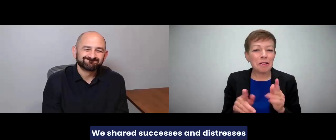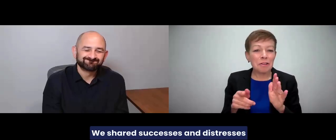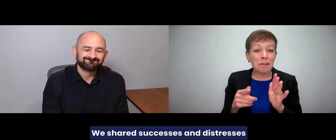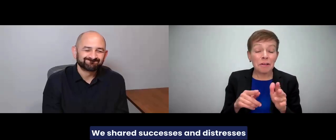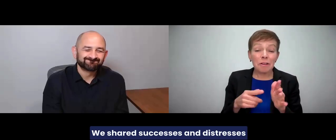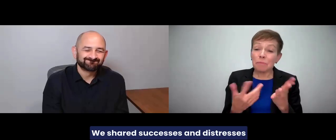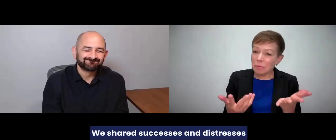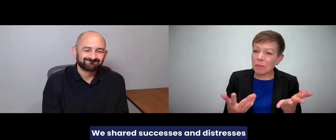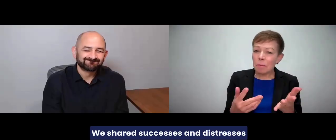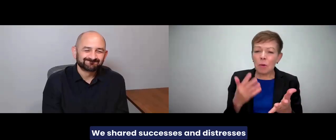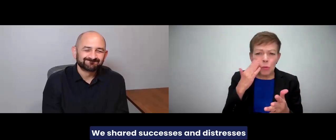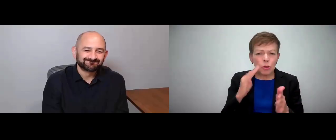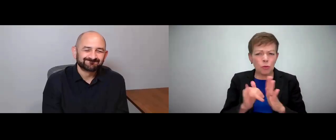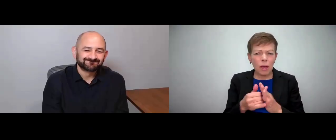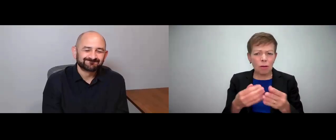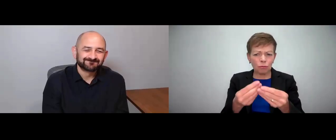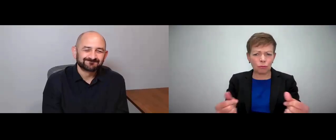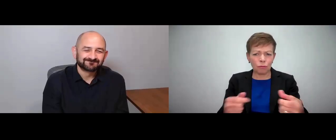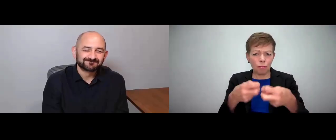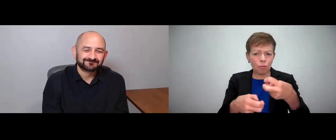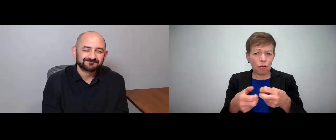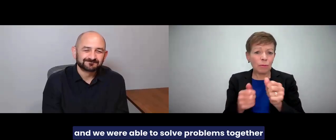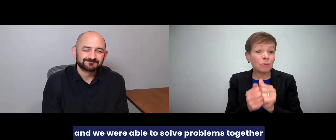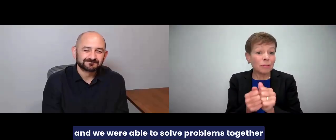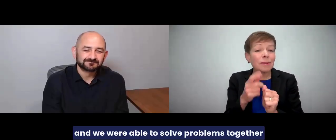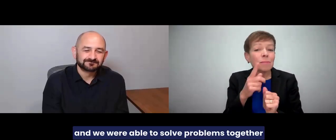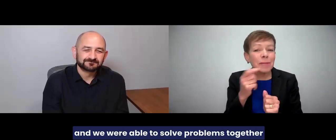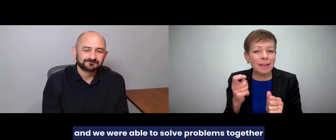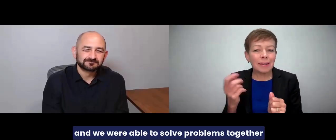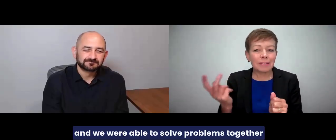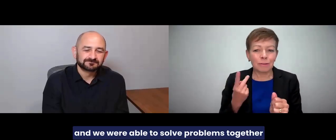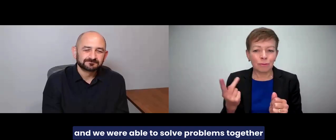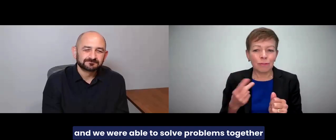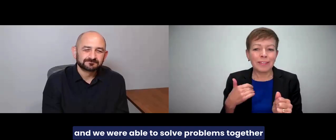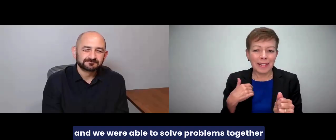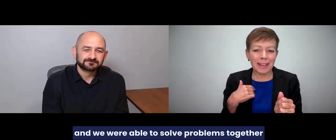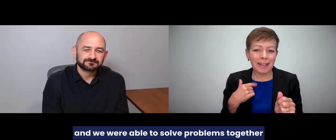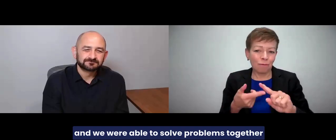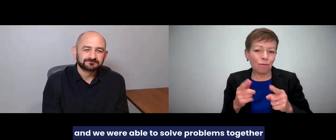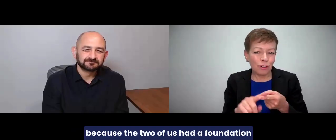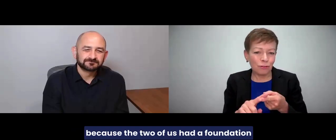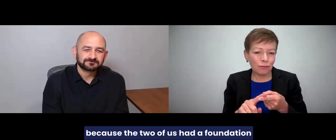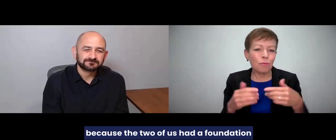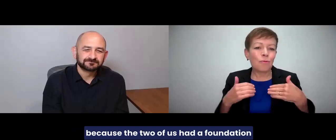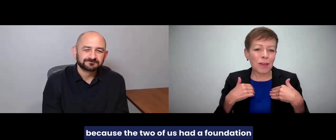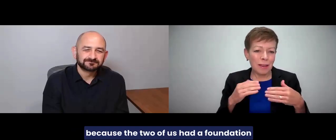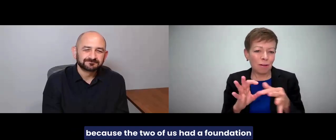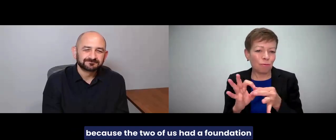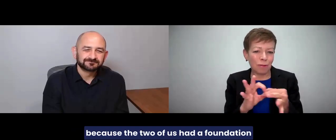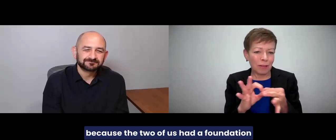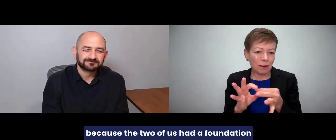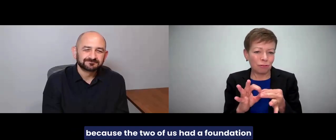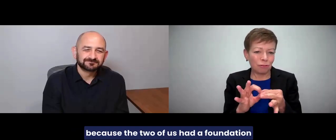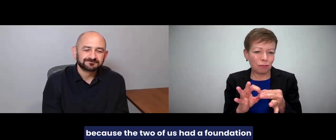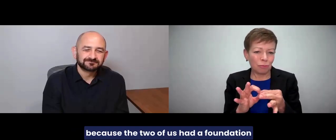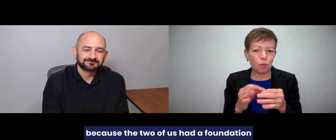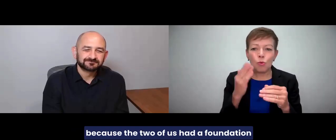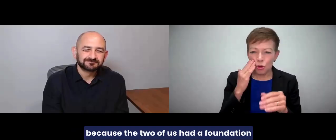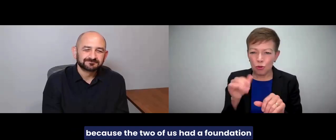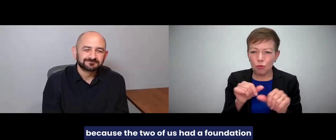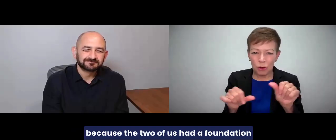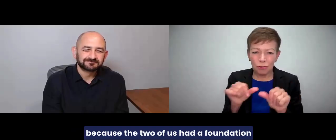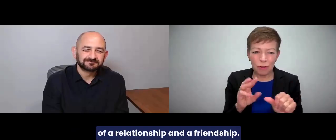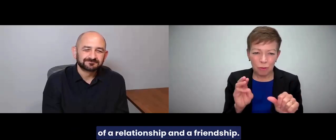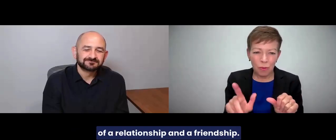successes and distresses. And we were able to solve problems together because the two of us had